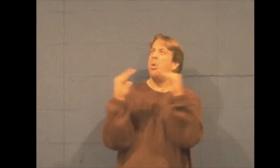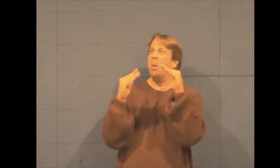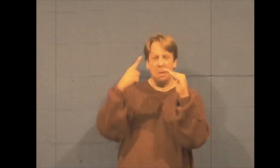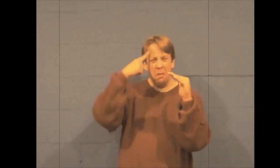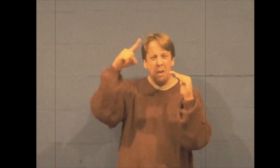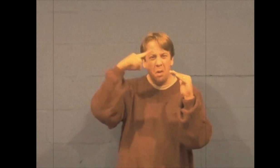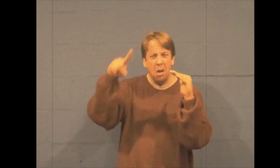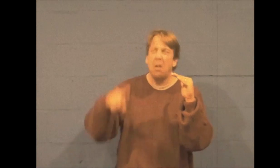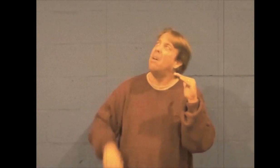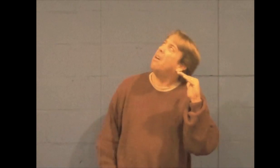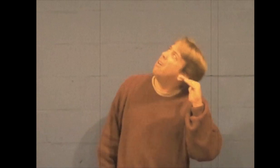is he up there anyway?